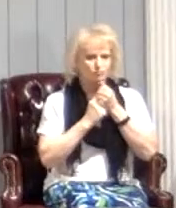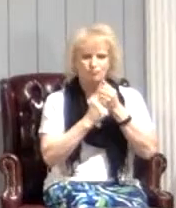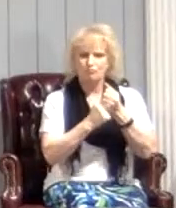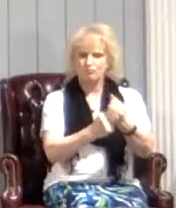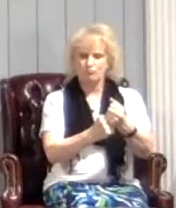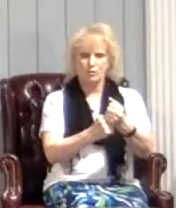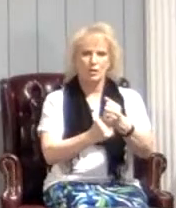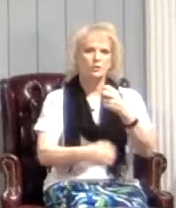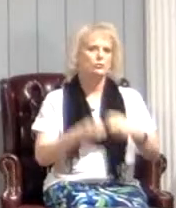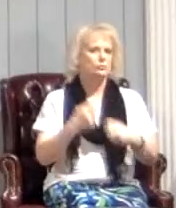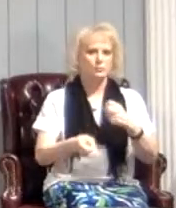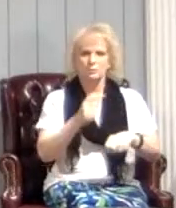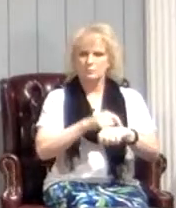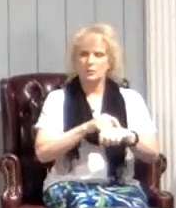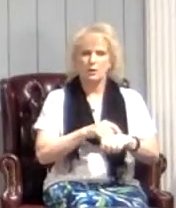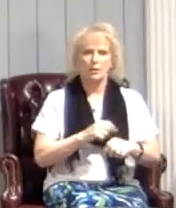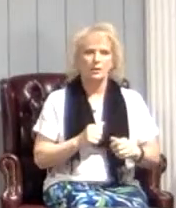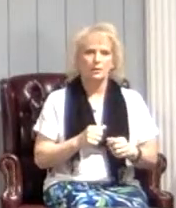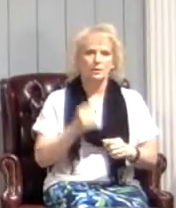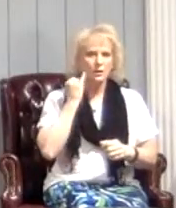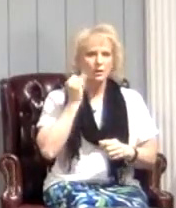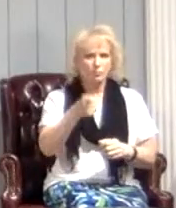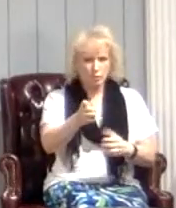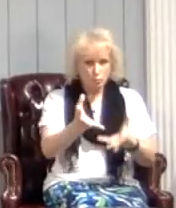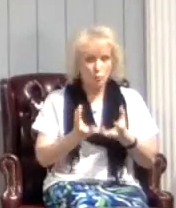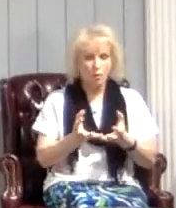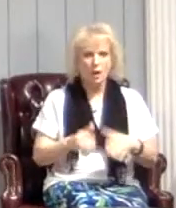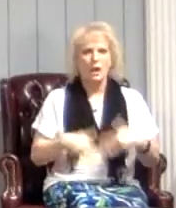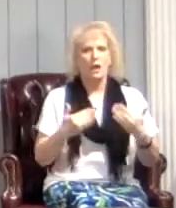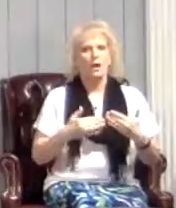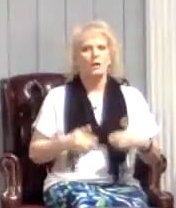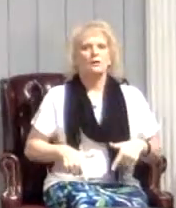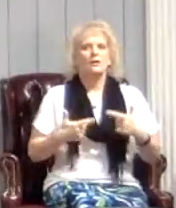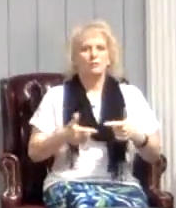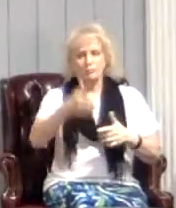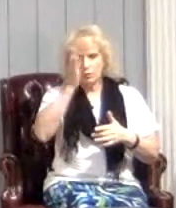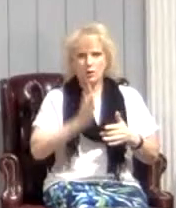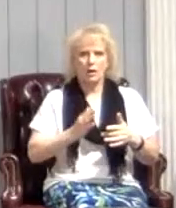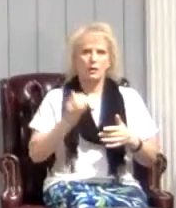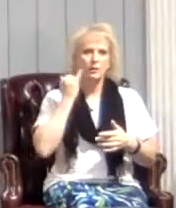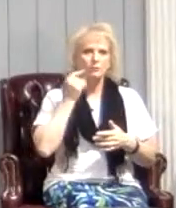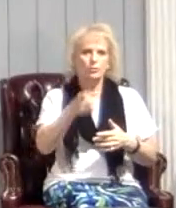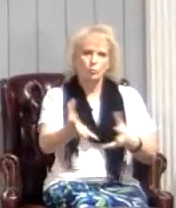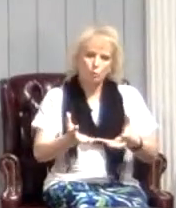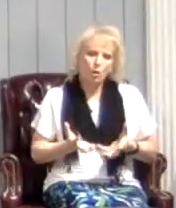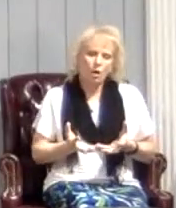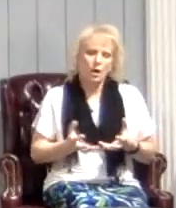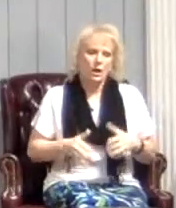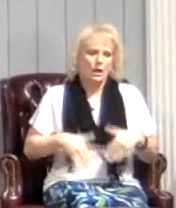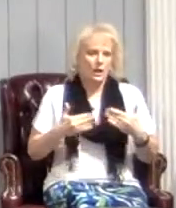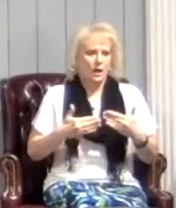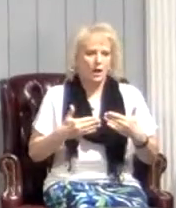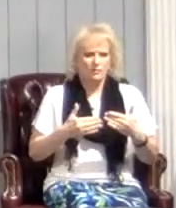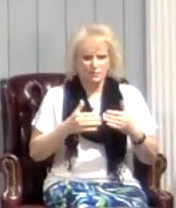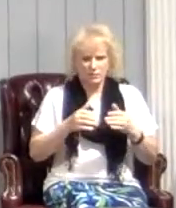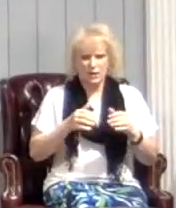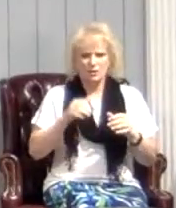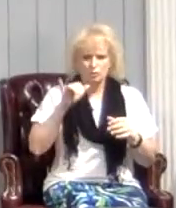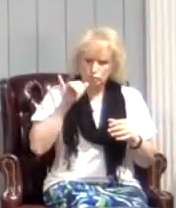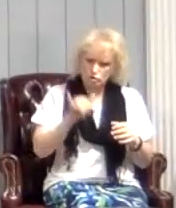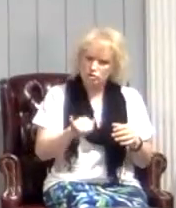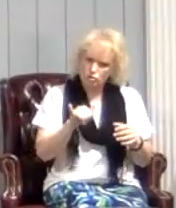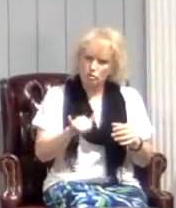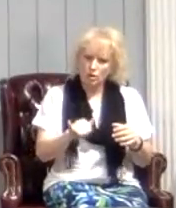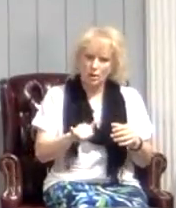I'm just telling you that if you want a life that's lived for God, if you want a life that is solid, if you want a life that